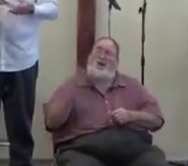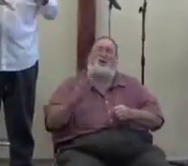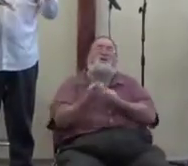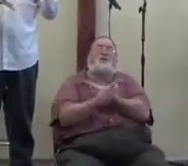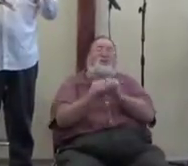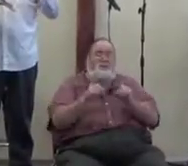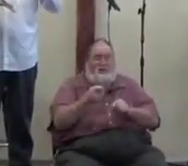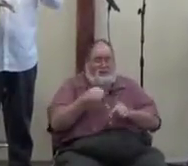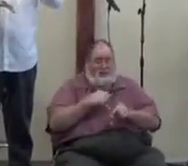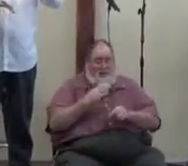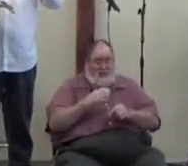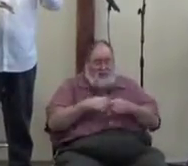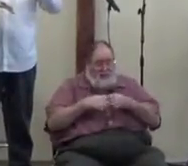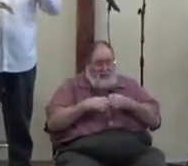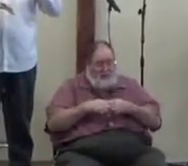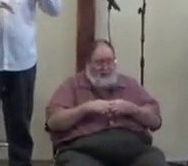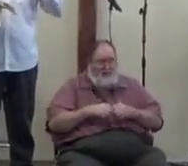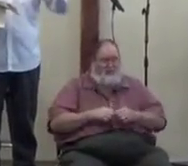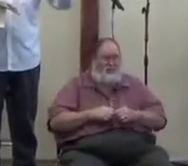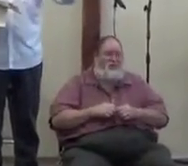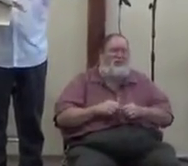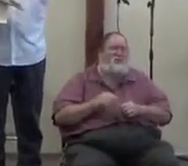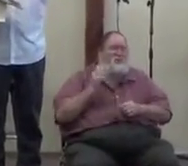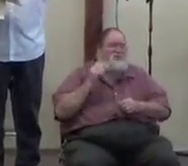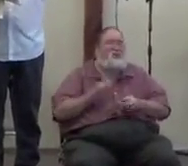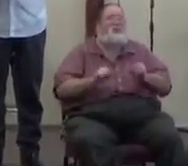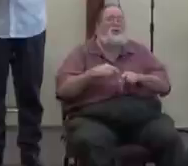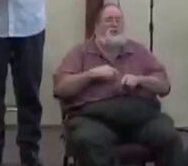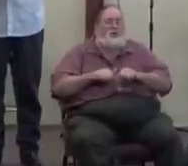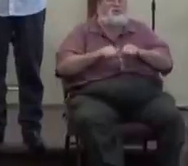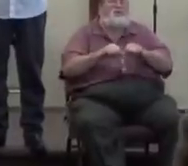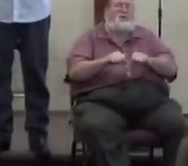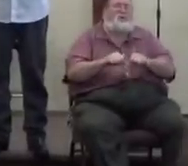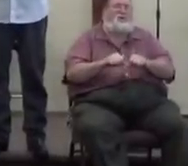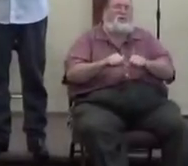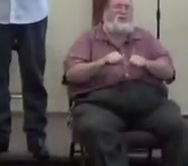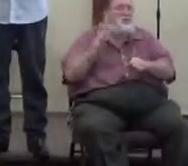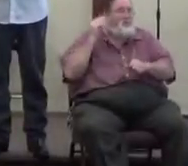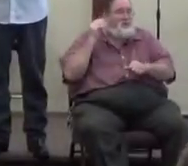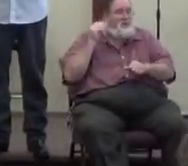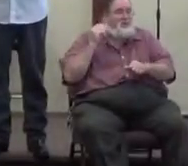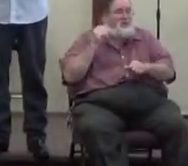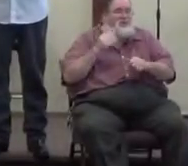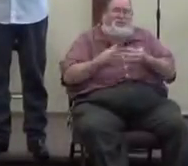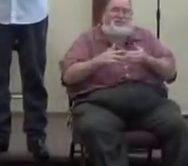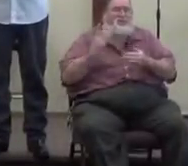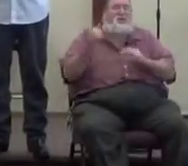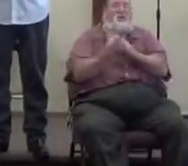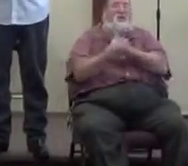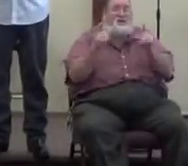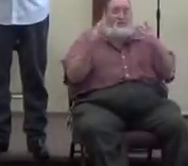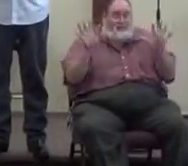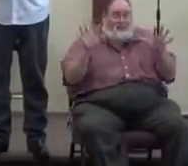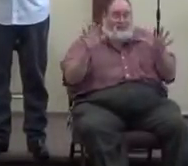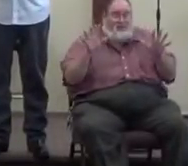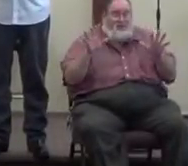your issue you're going through. And while you're continuing to go through it, even though he's delivered you from that, it's